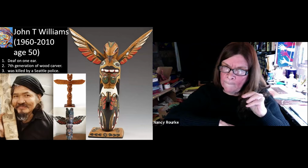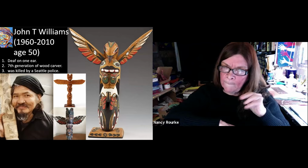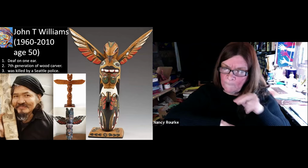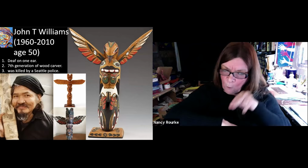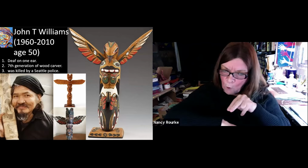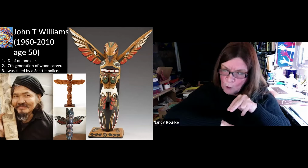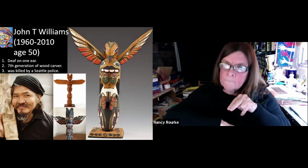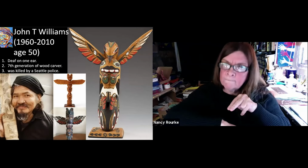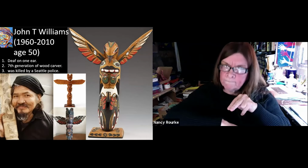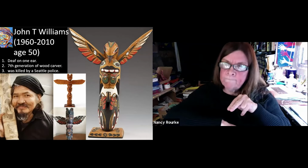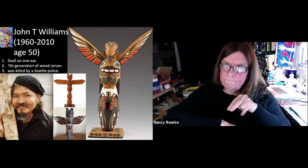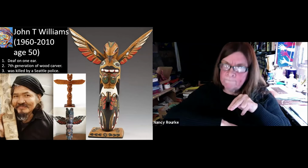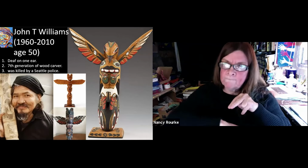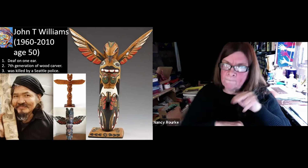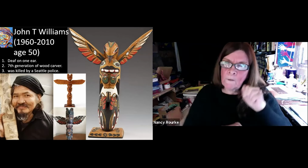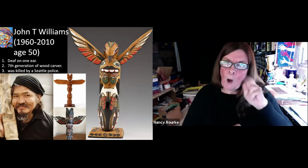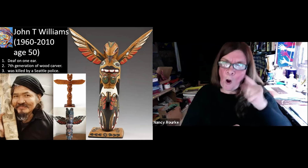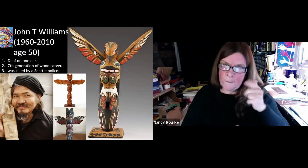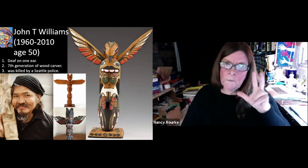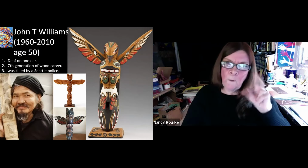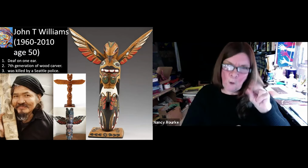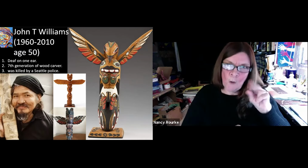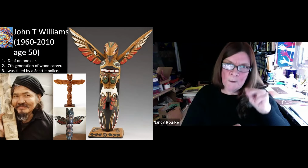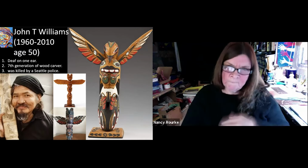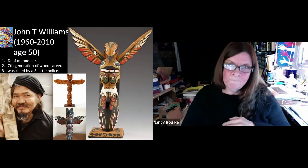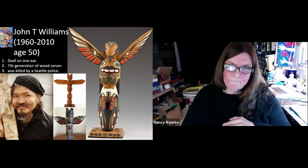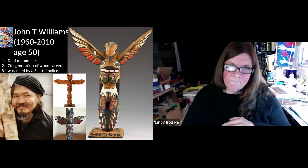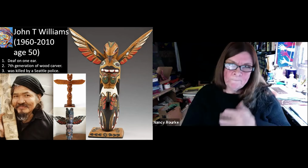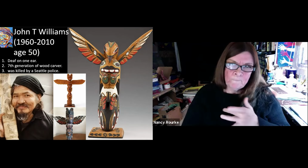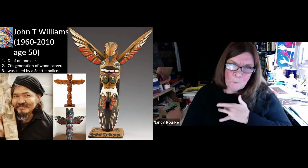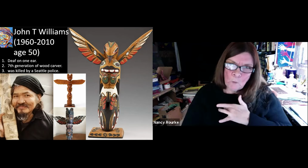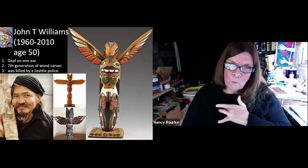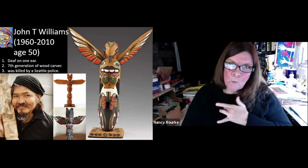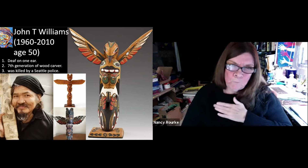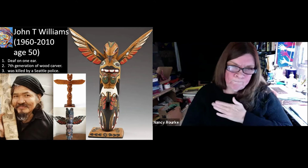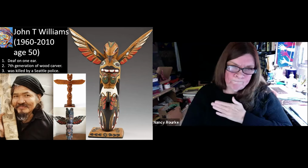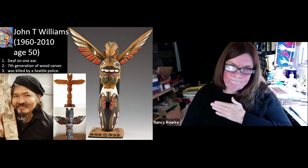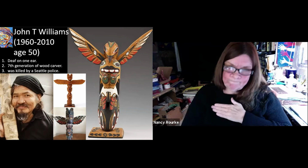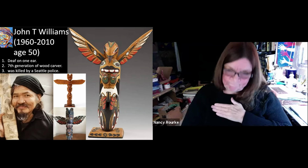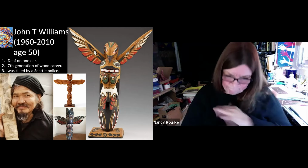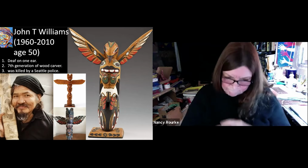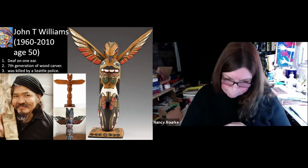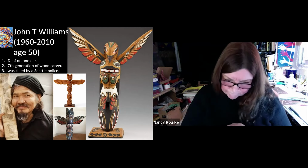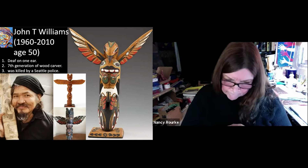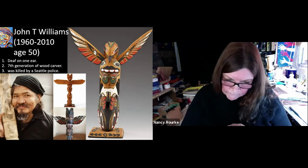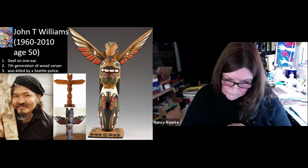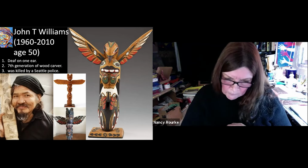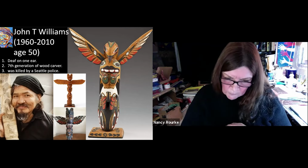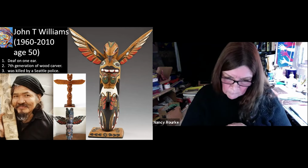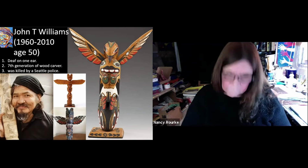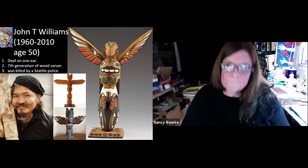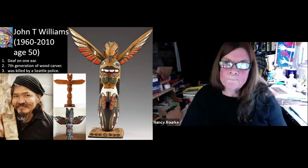they pay attention to the time. And at 4 12 p.m. on August 30th, when they gather and